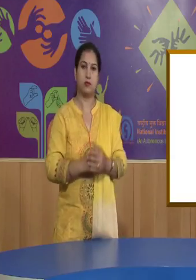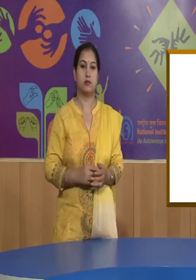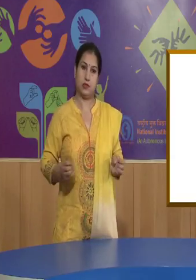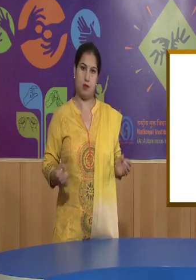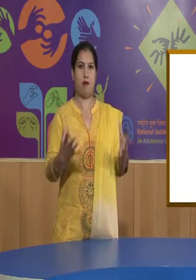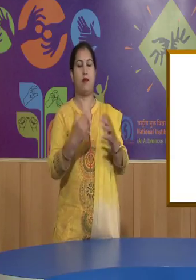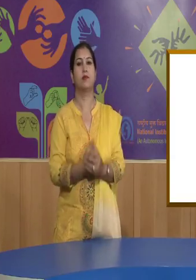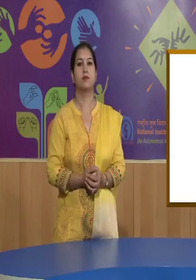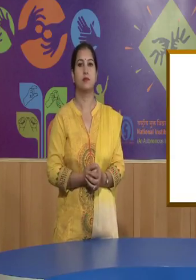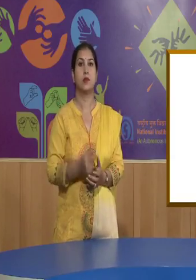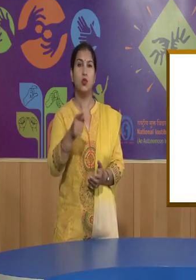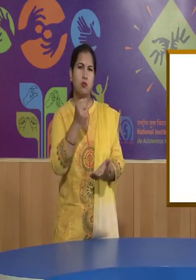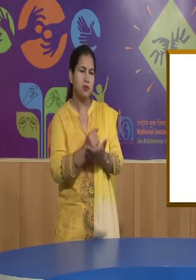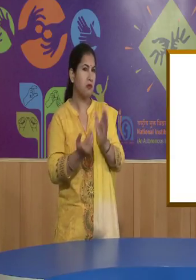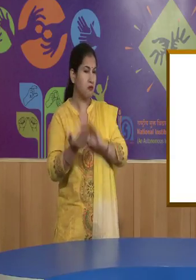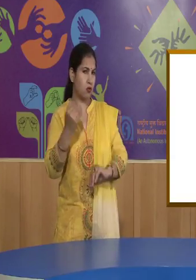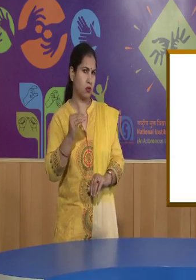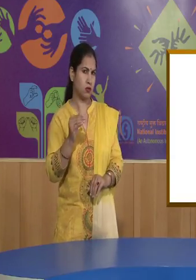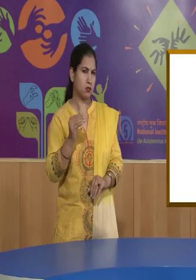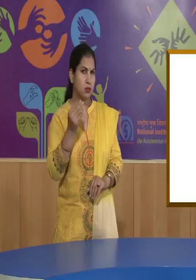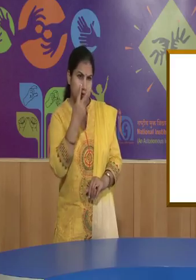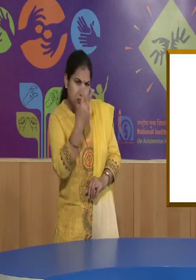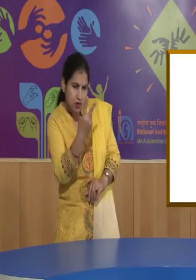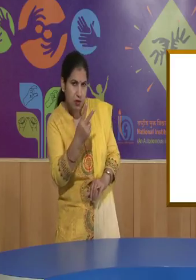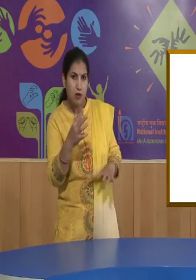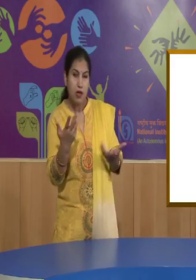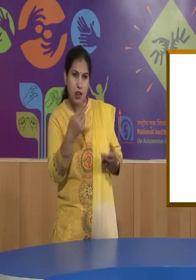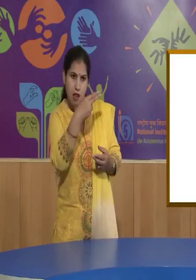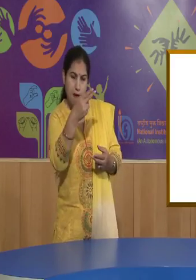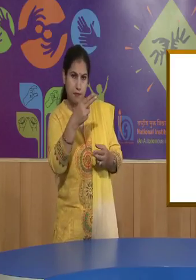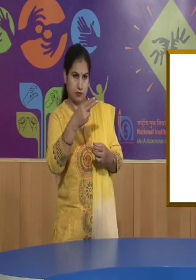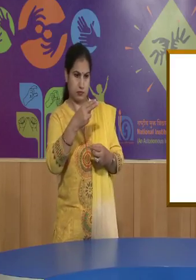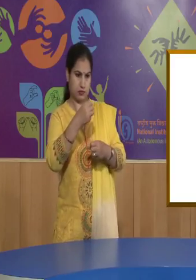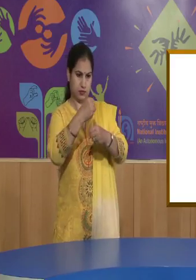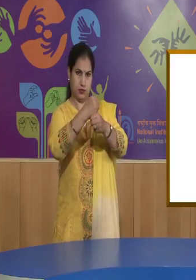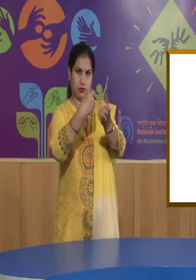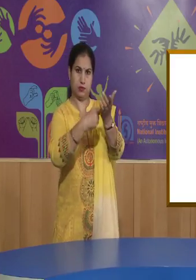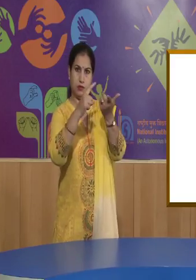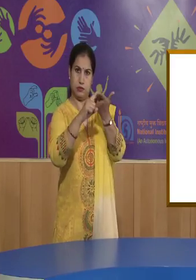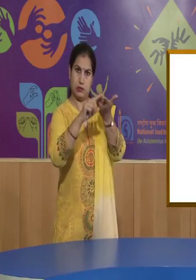So let us start. You must have heard terms like Green Revolution,